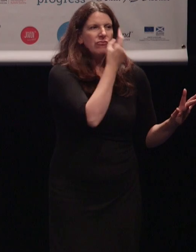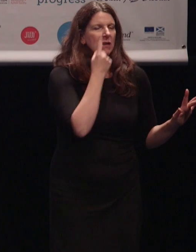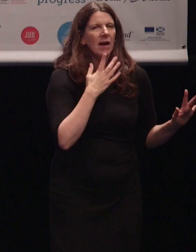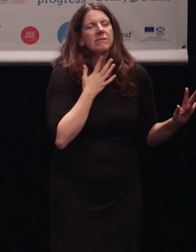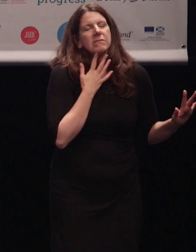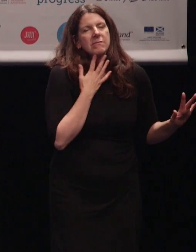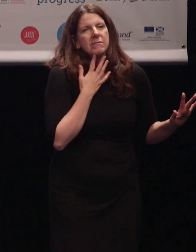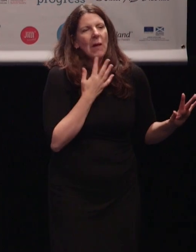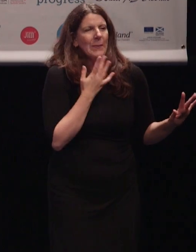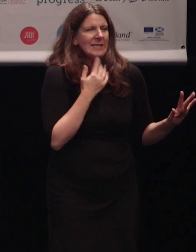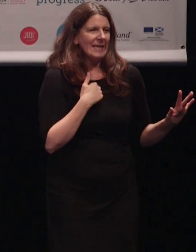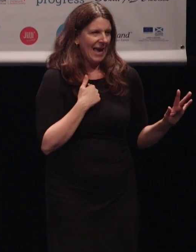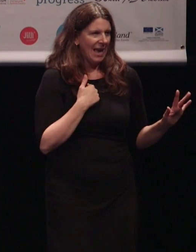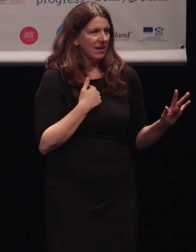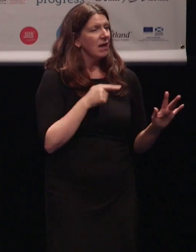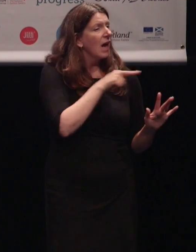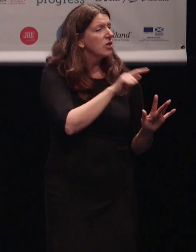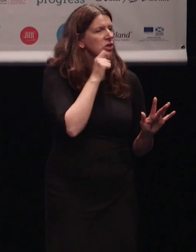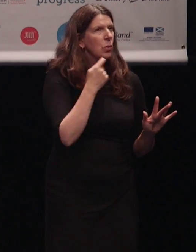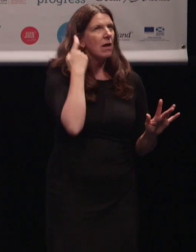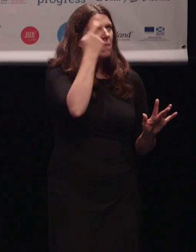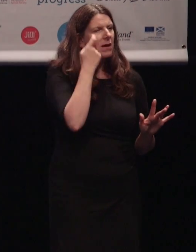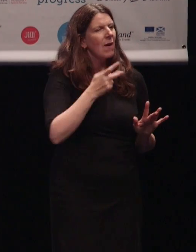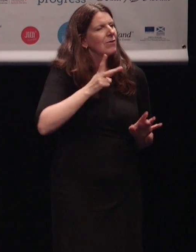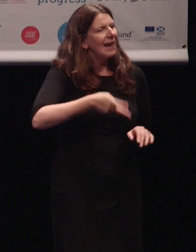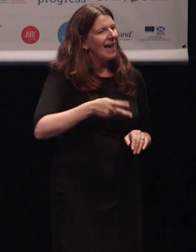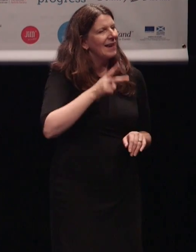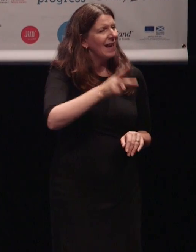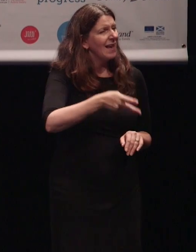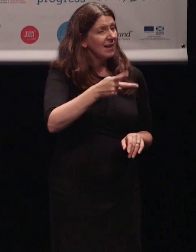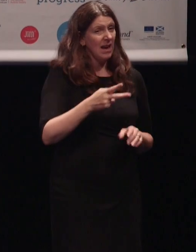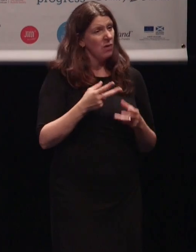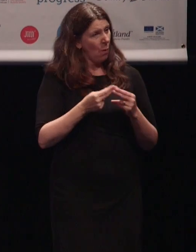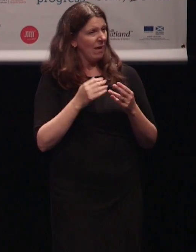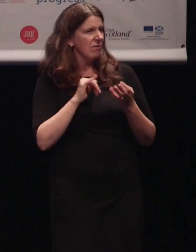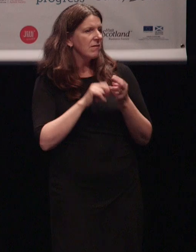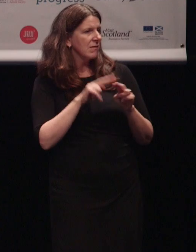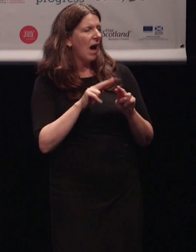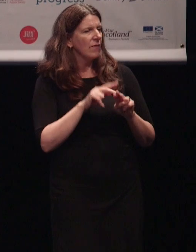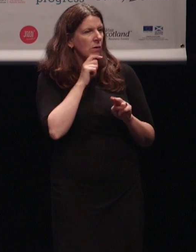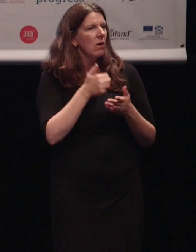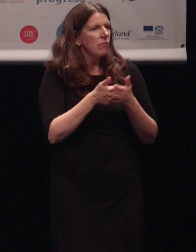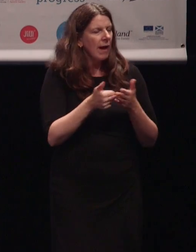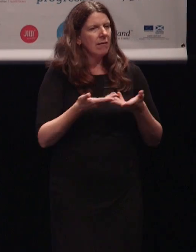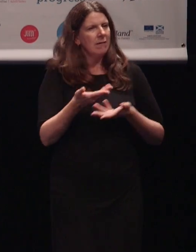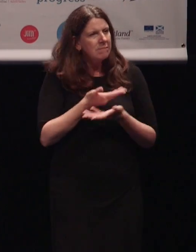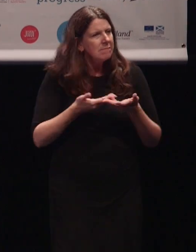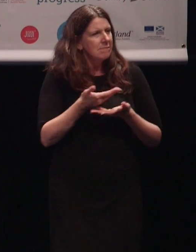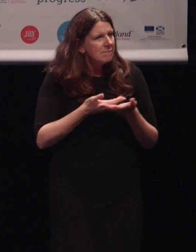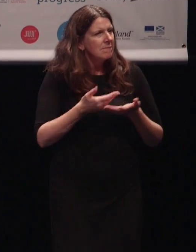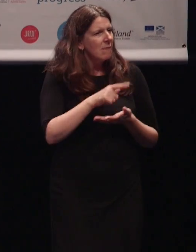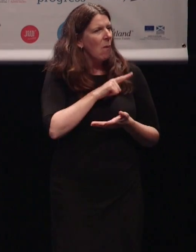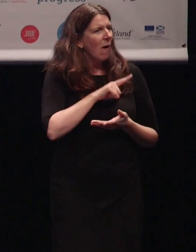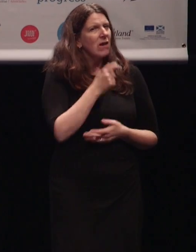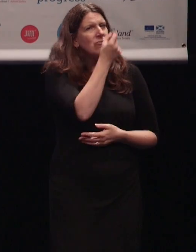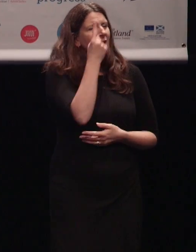actually dwell on this with us in her surroundings a lot. And that's one thing. People,